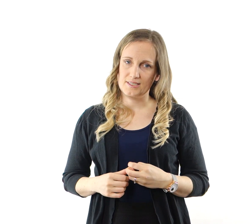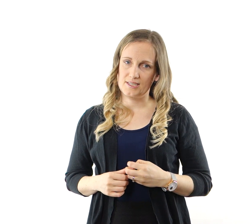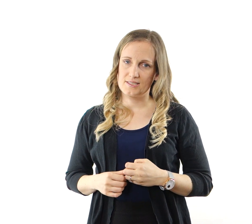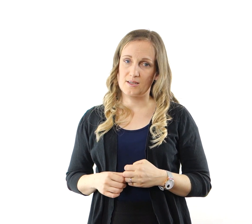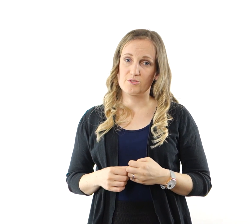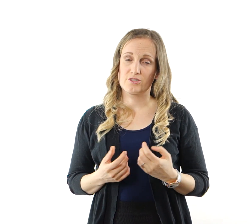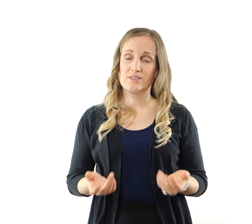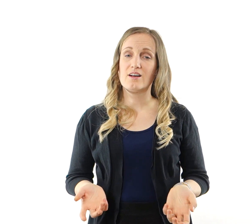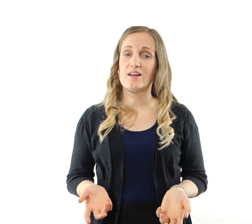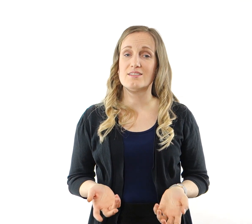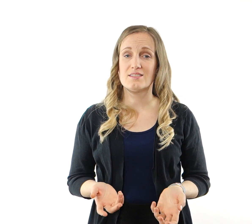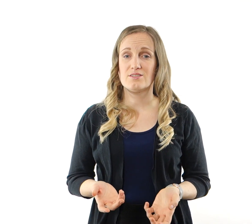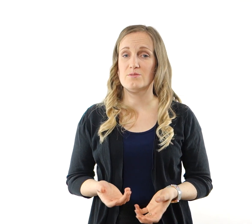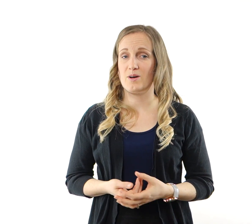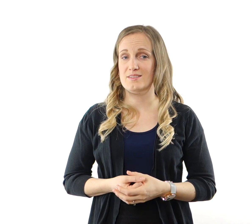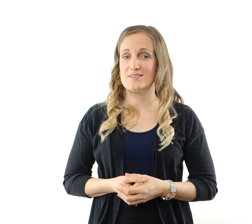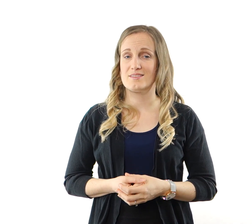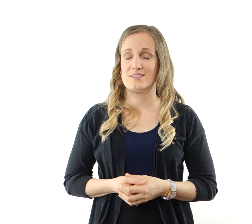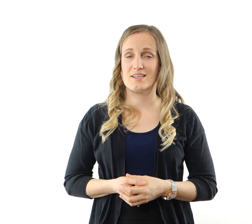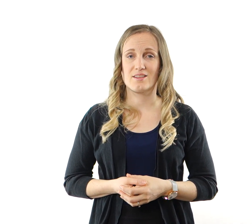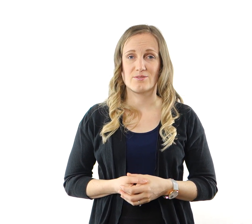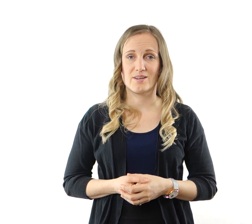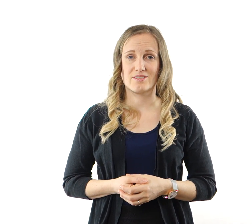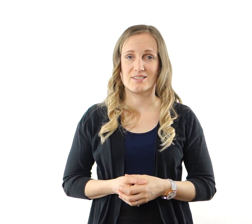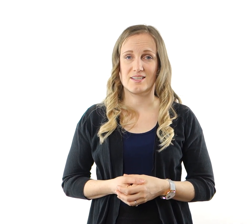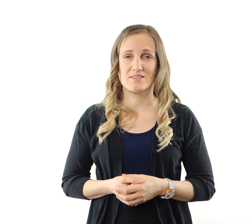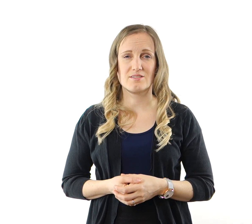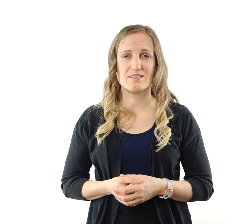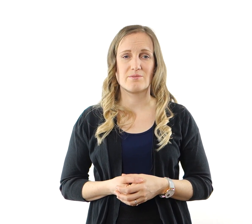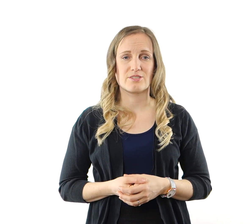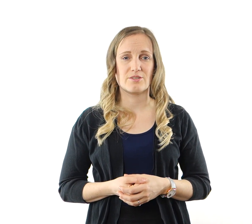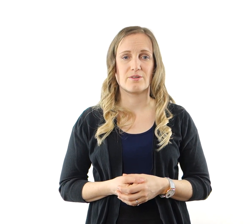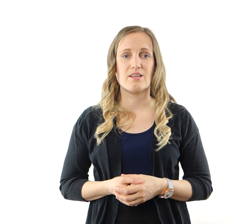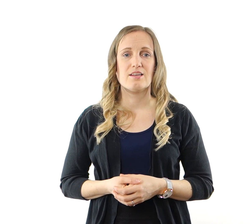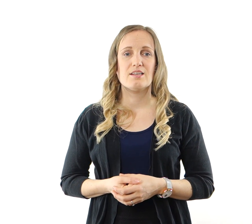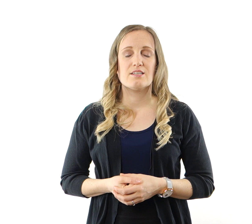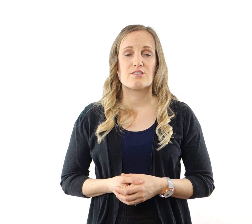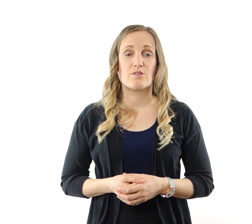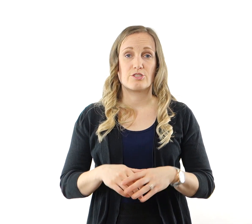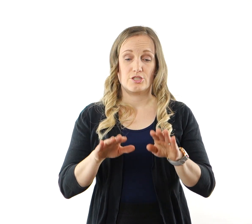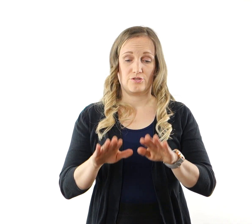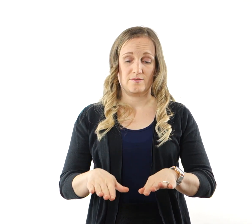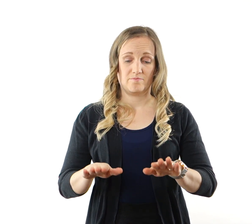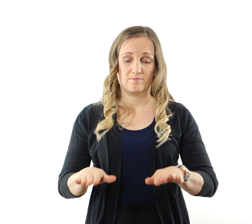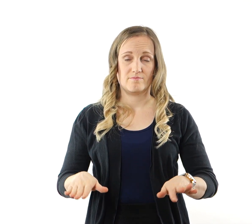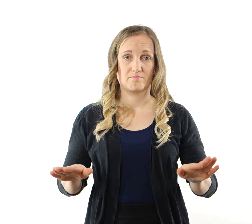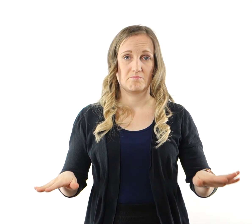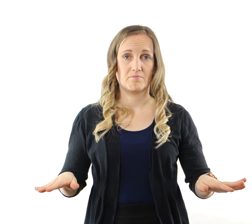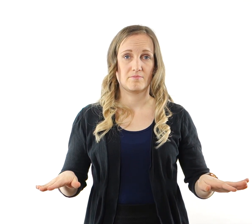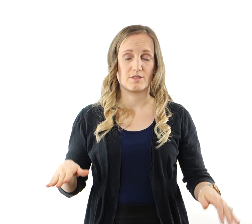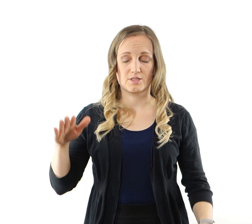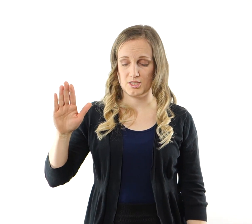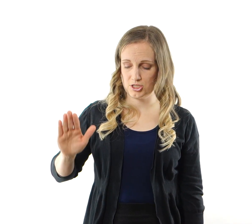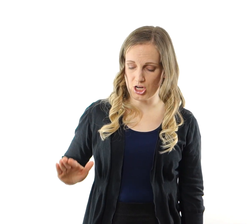is, I'm sure he'll call his little ones to gather around his knee. This was a neat one too. So children, so this is a